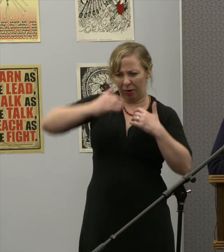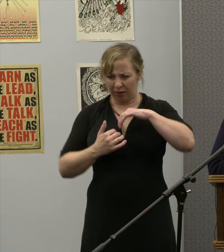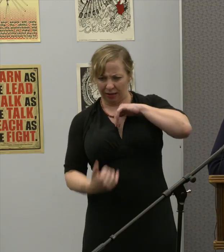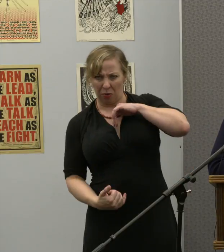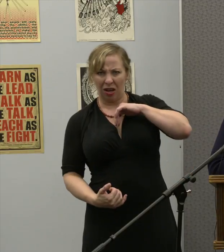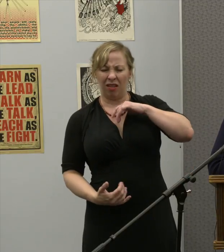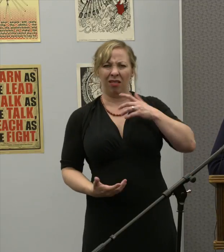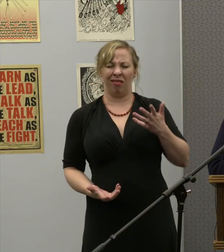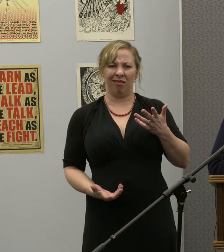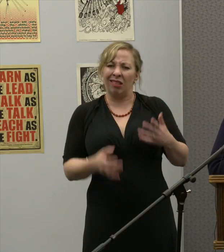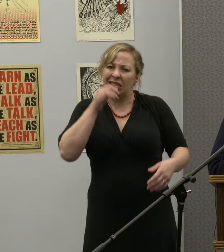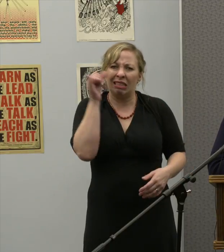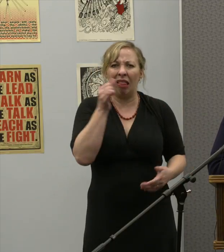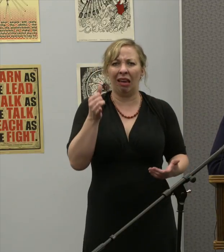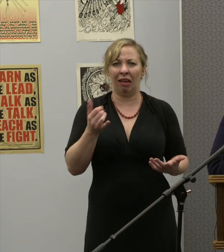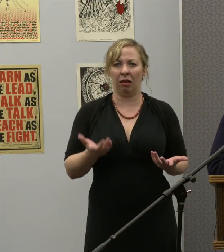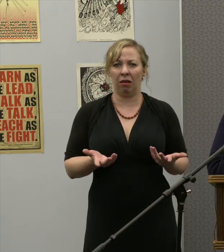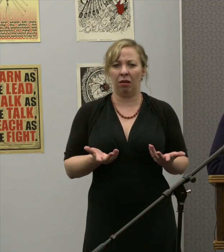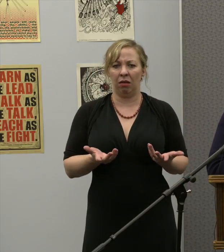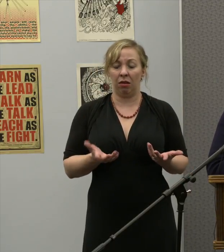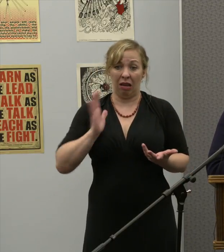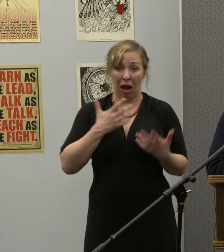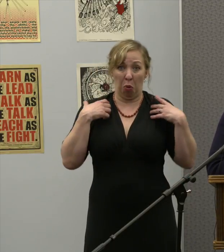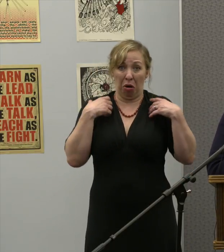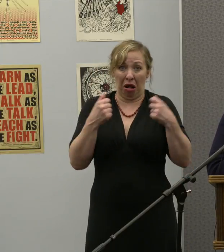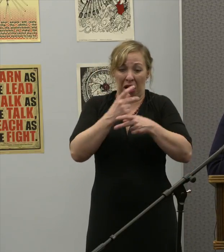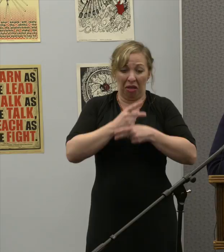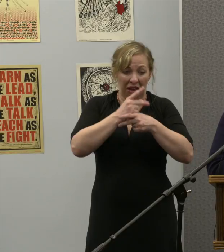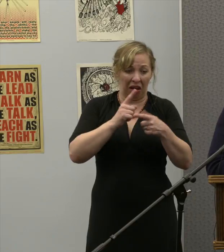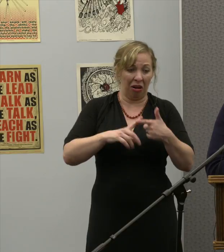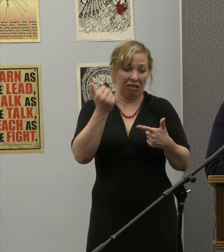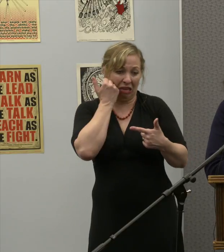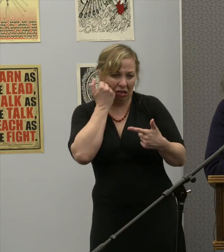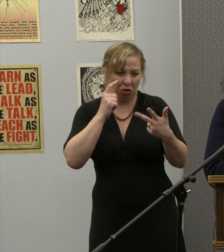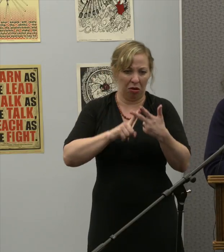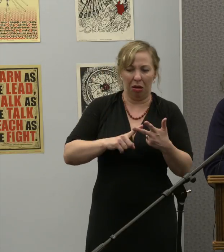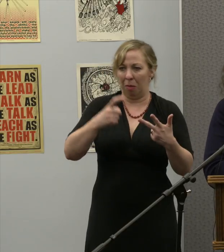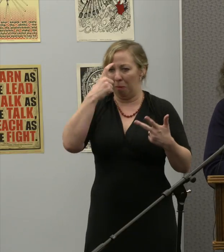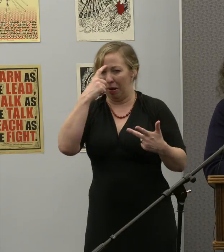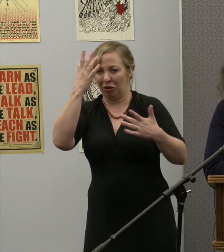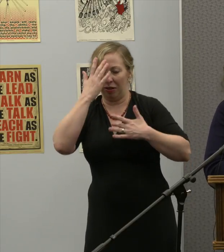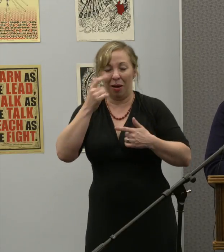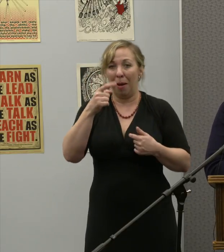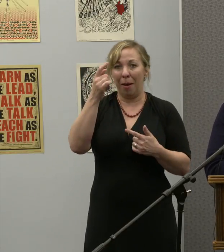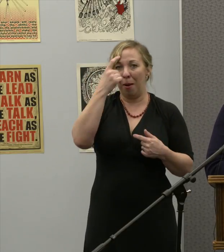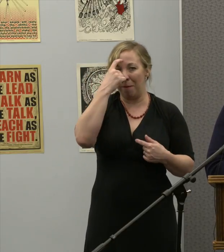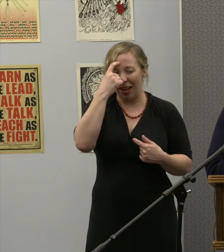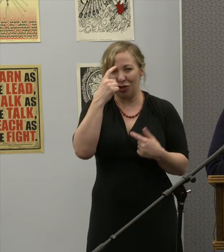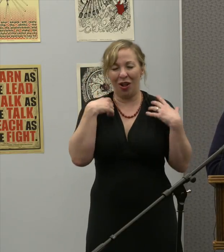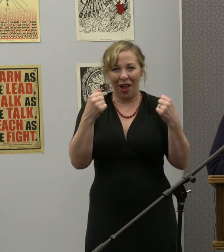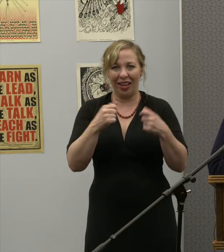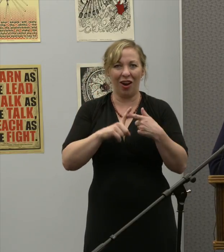think about that, it's very silly, right? So our healthcare is different than our dental care, is different than our mental health care, is different than our reproductive